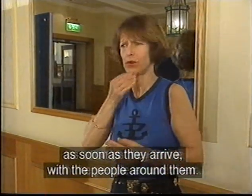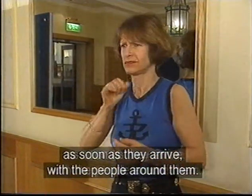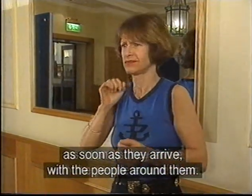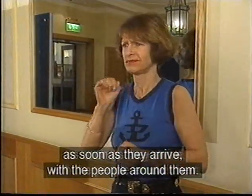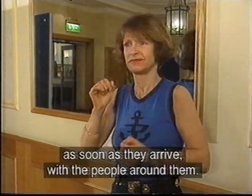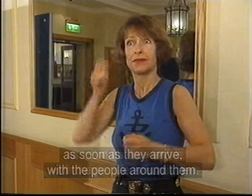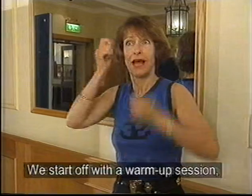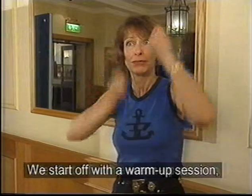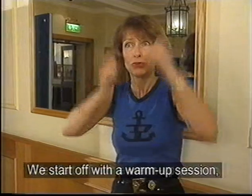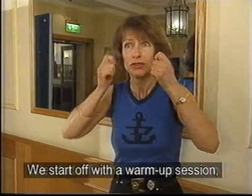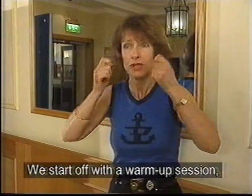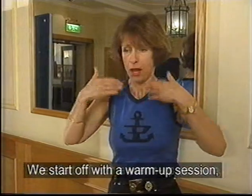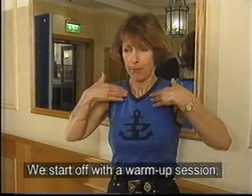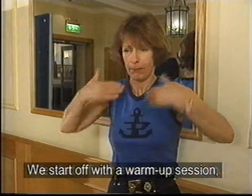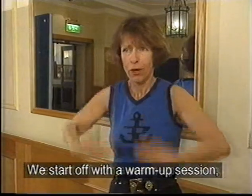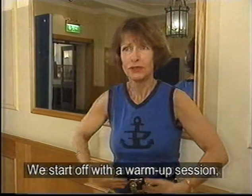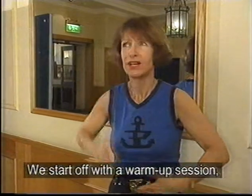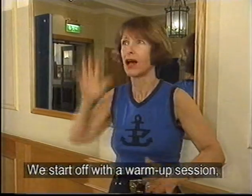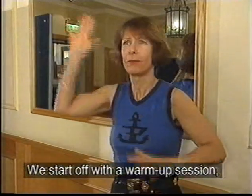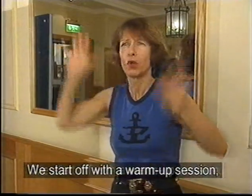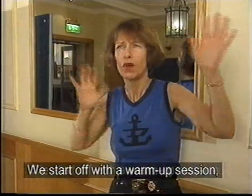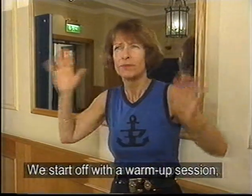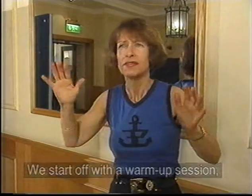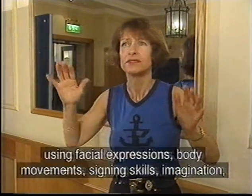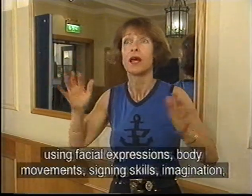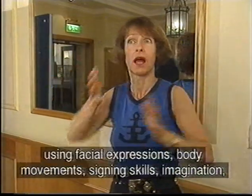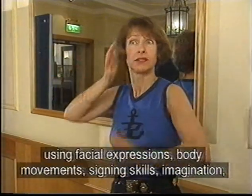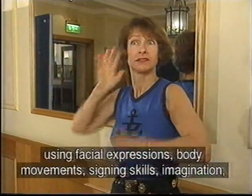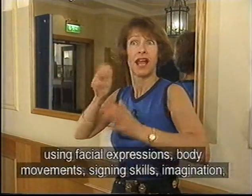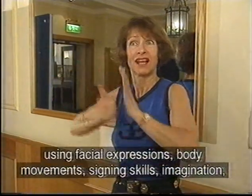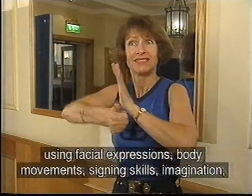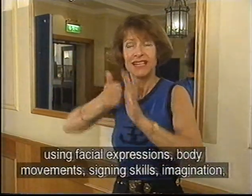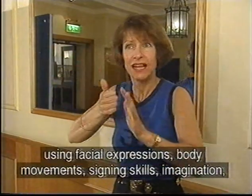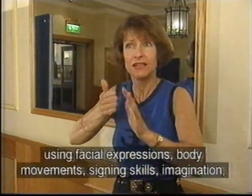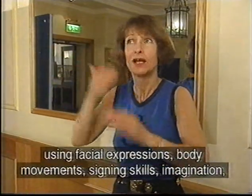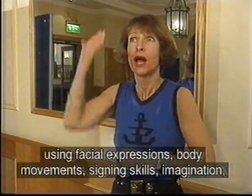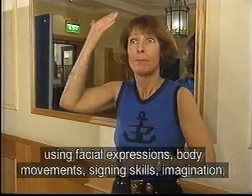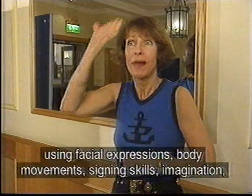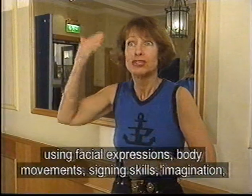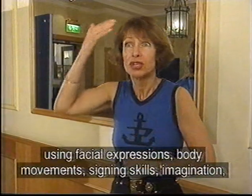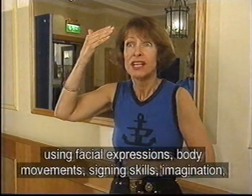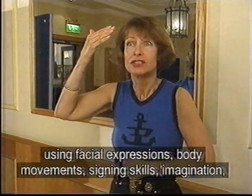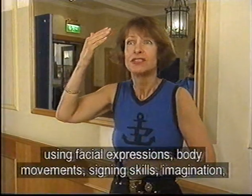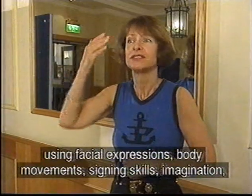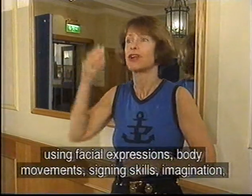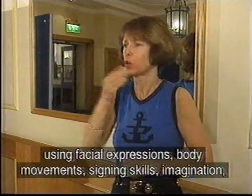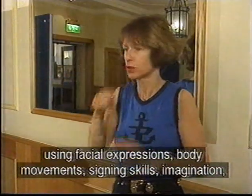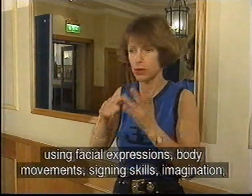session using facial expressions, body movements, signing skills, imagination, and we